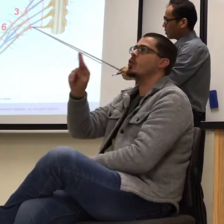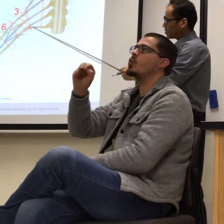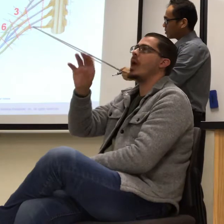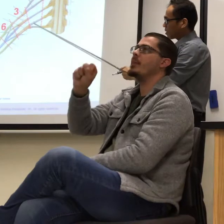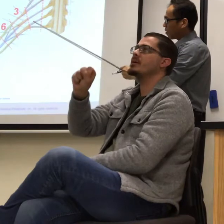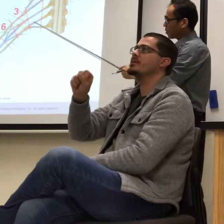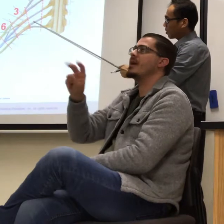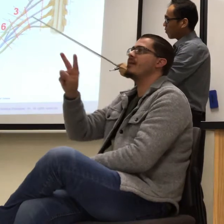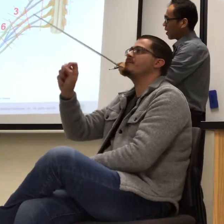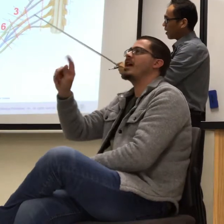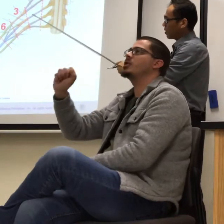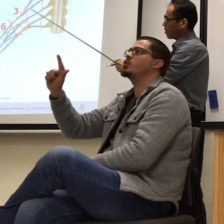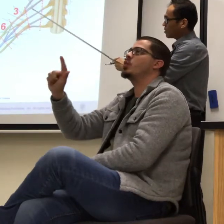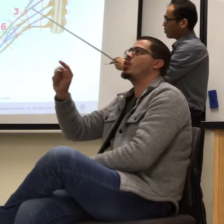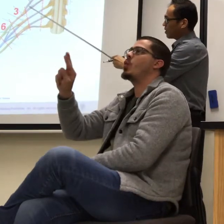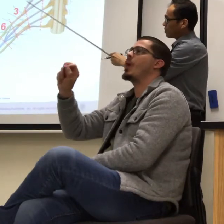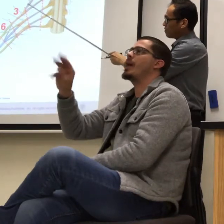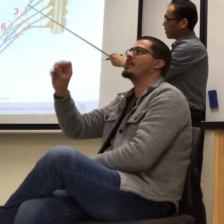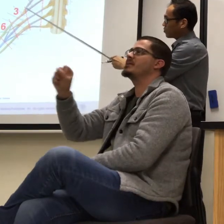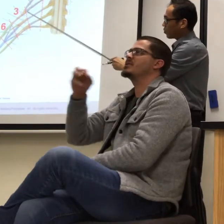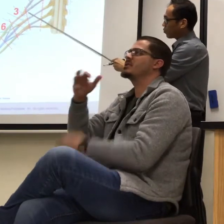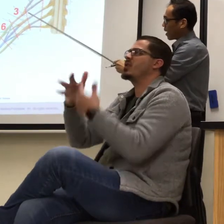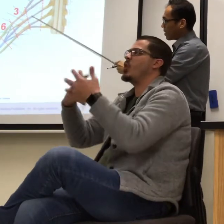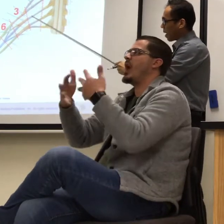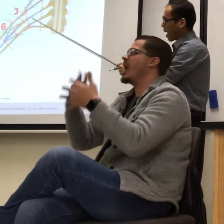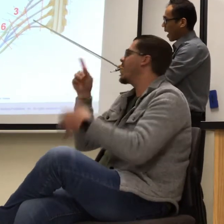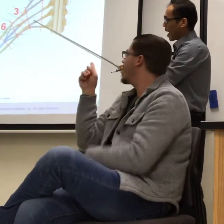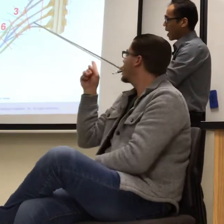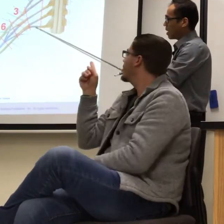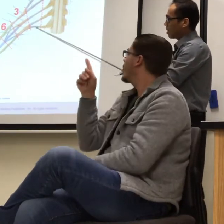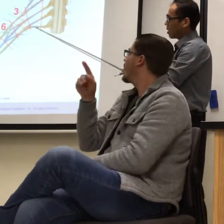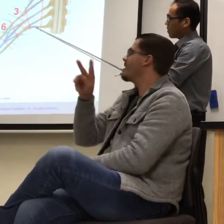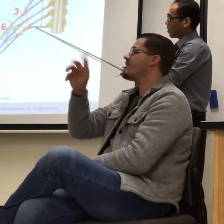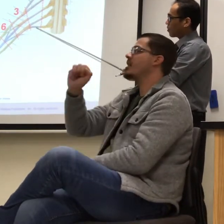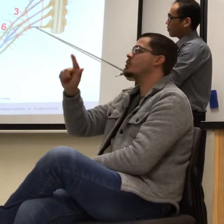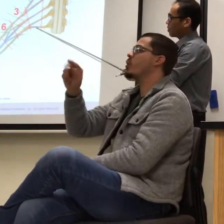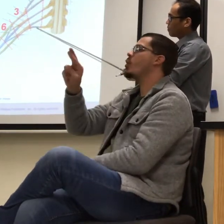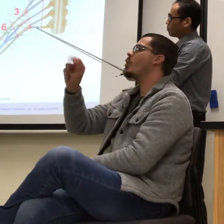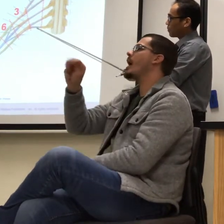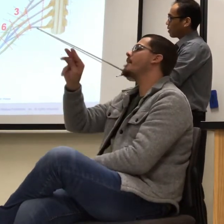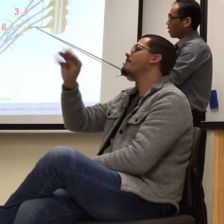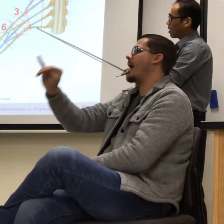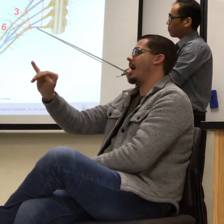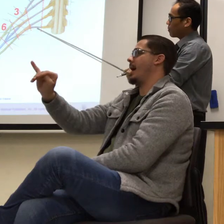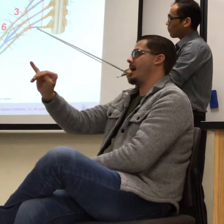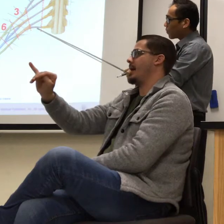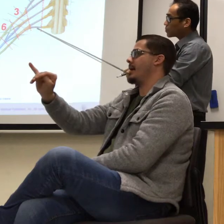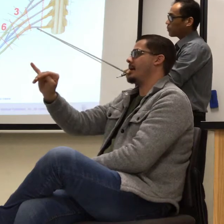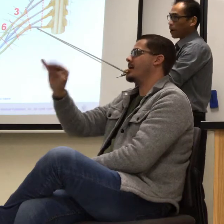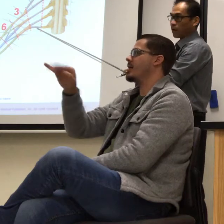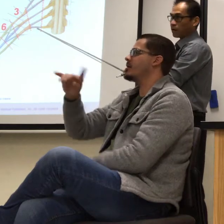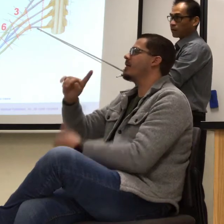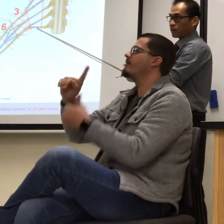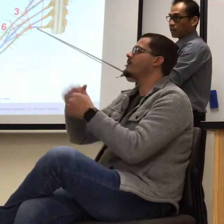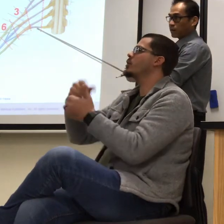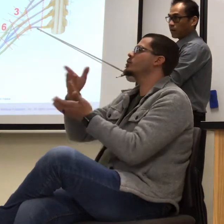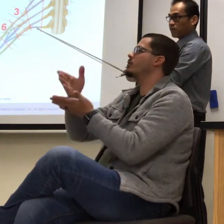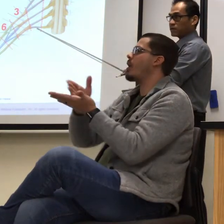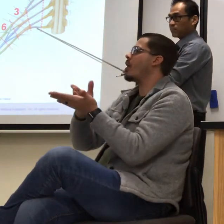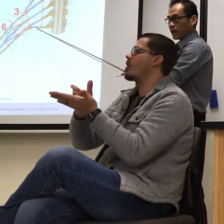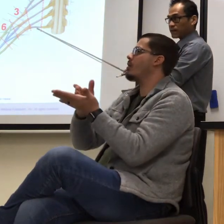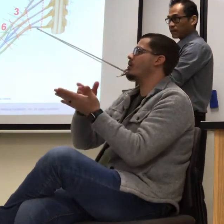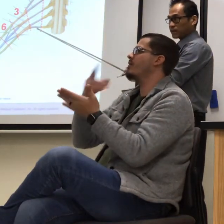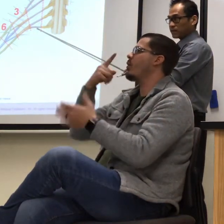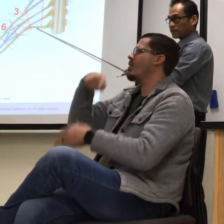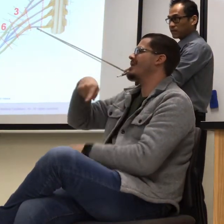ventral ramus, colored in gray. So it's the ventral rami that are the first part of